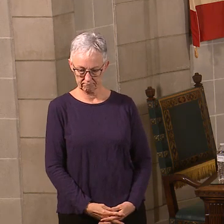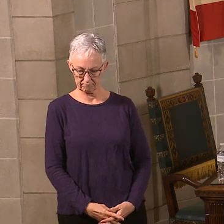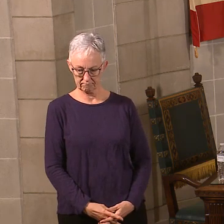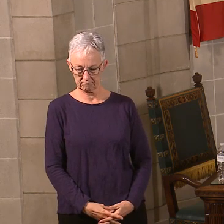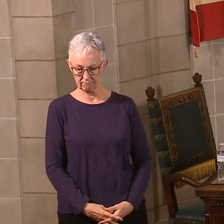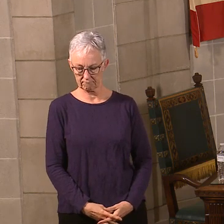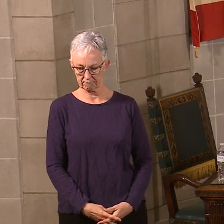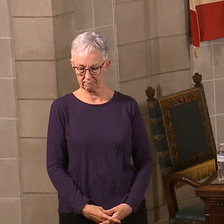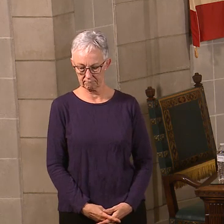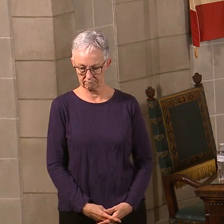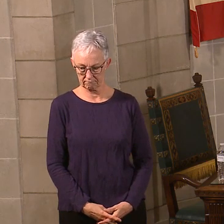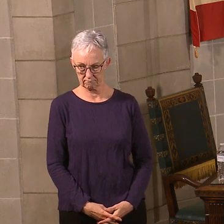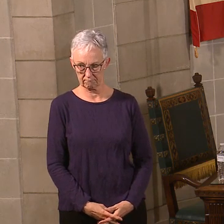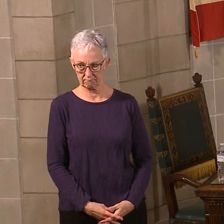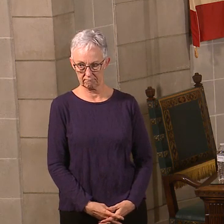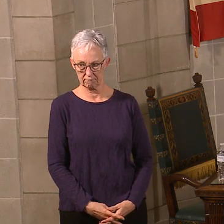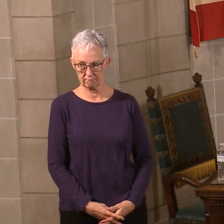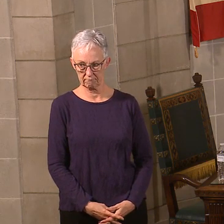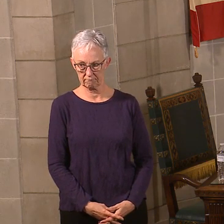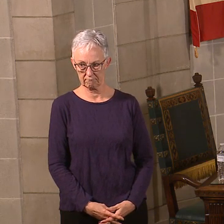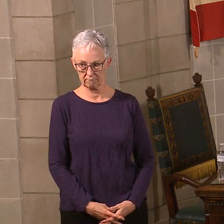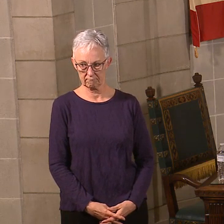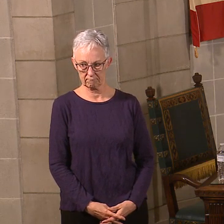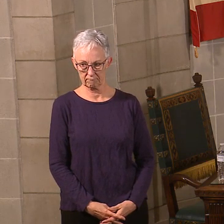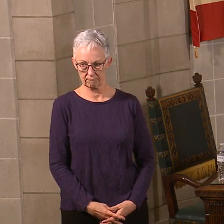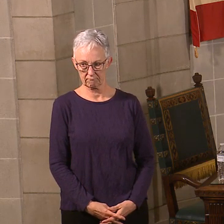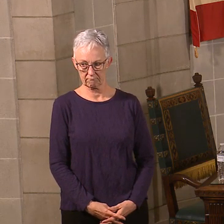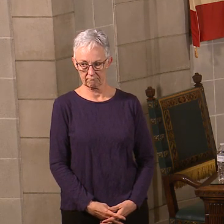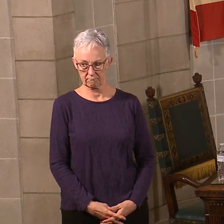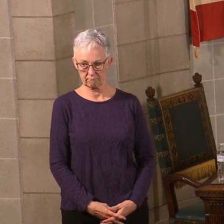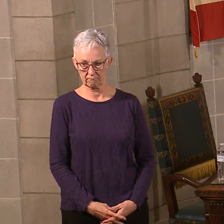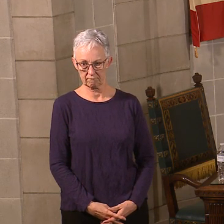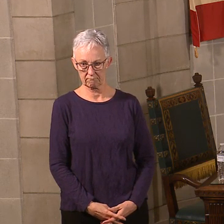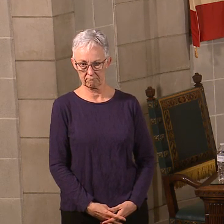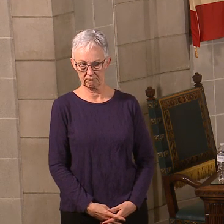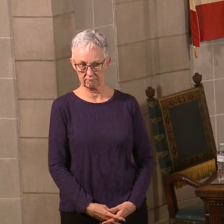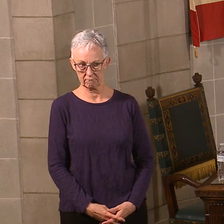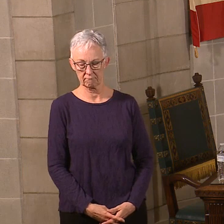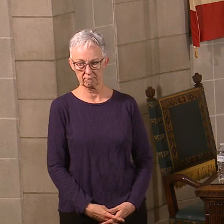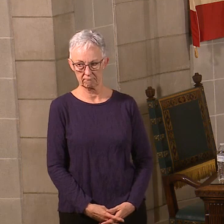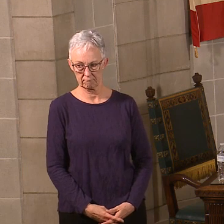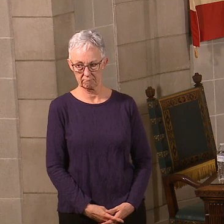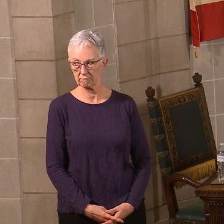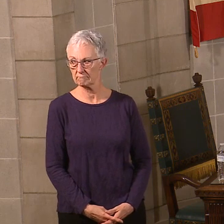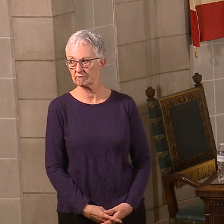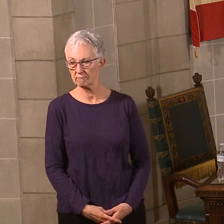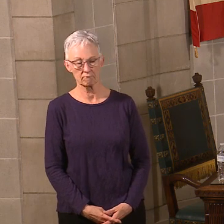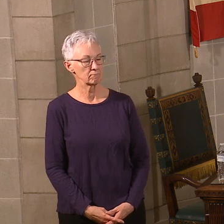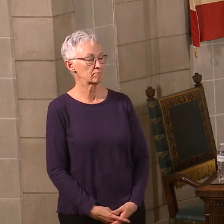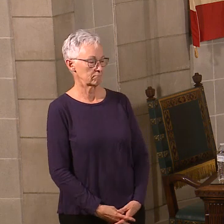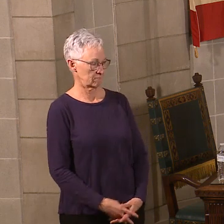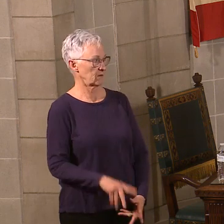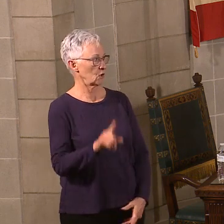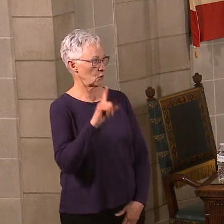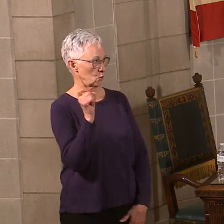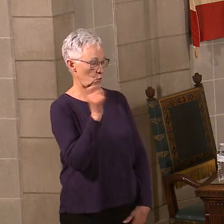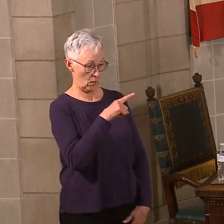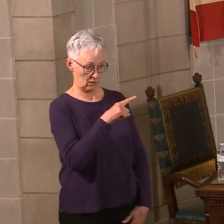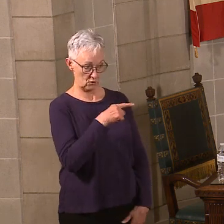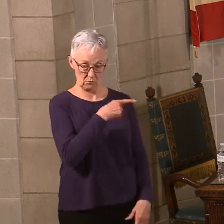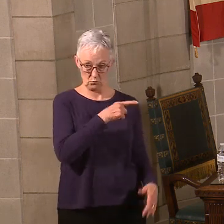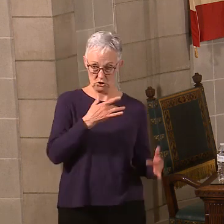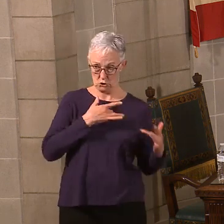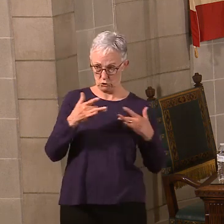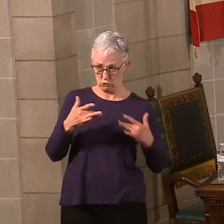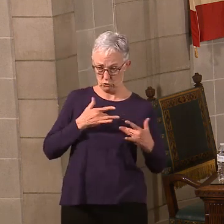concerned about the safety of people going into courtrooms and whether that's potentially going to spread the virus. So the question was, are we worried